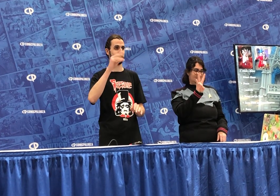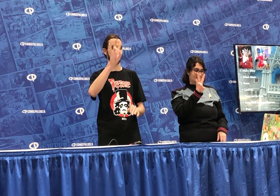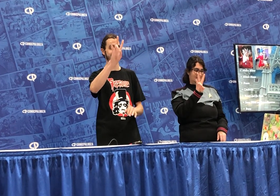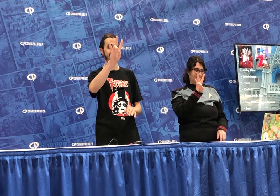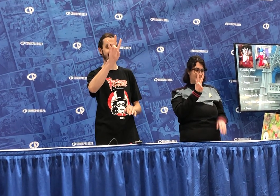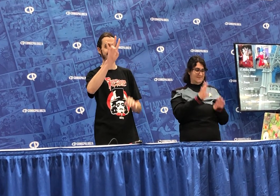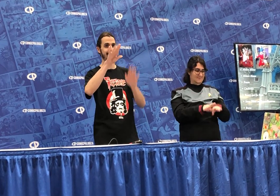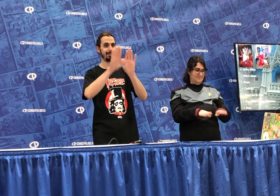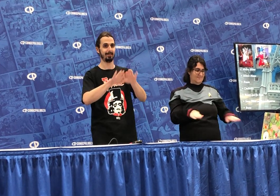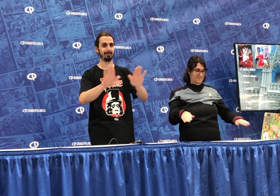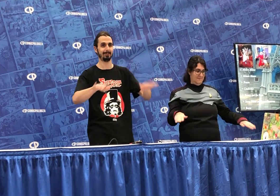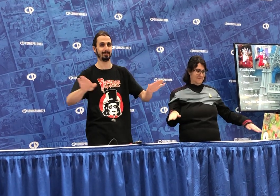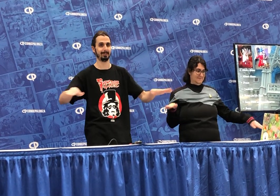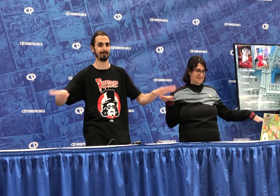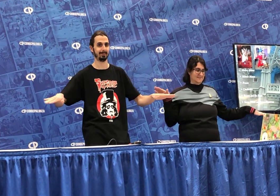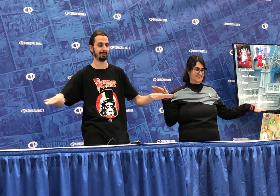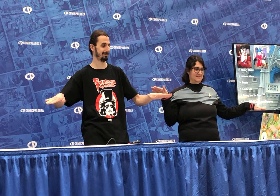7 dwarfs.